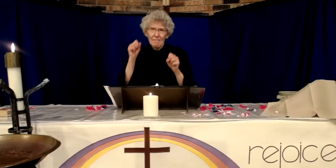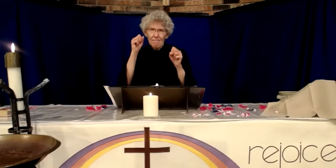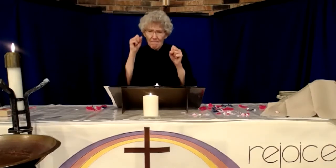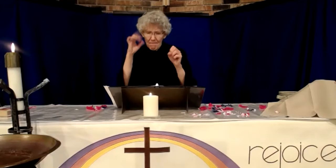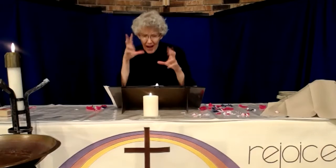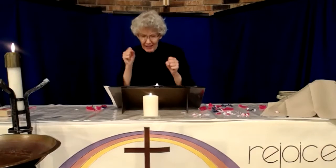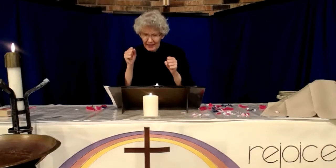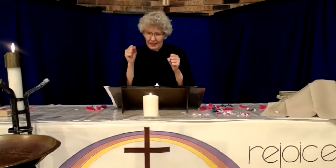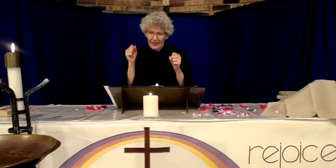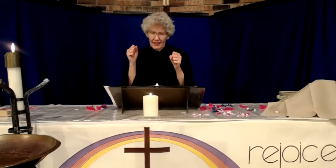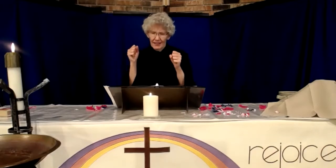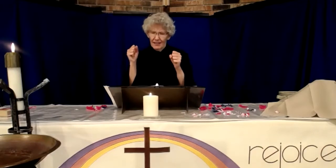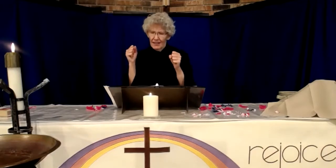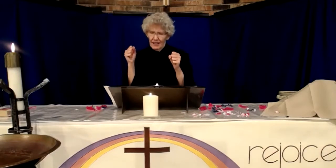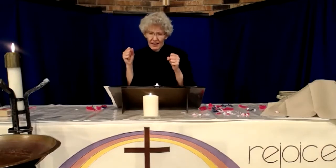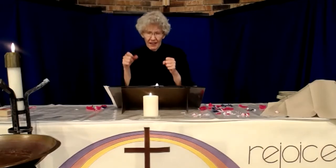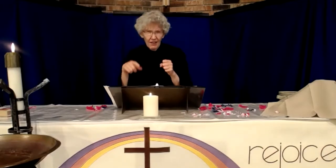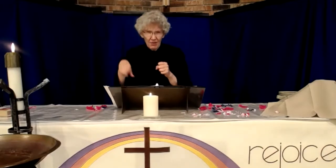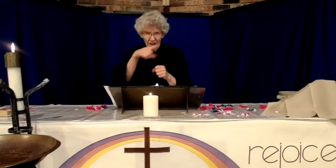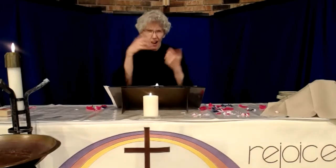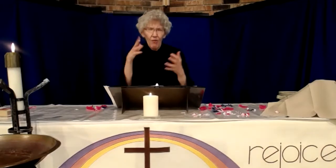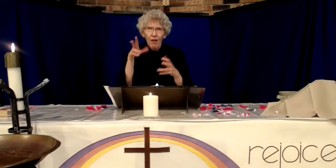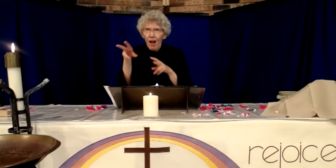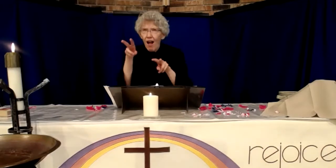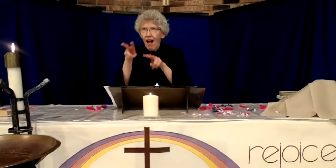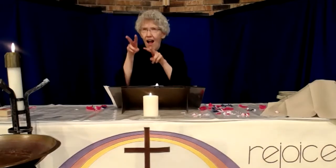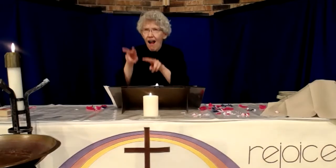wonders, and signs